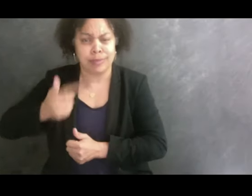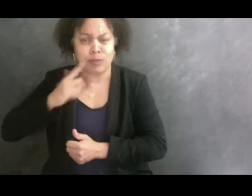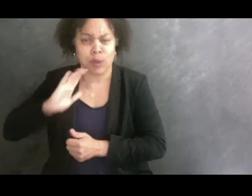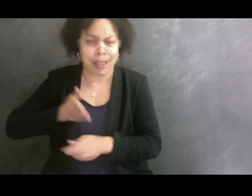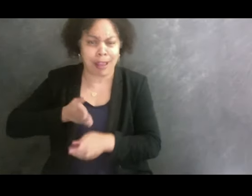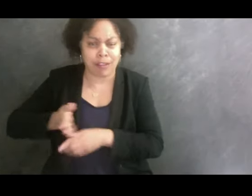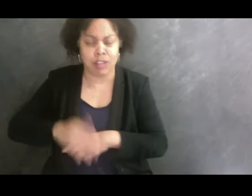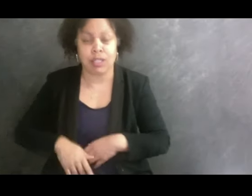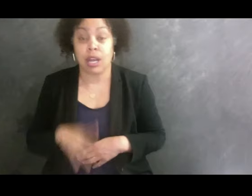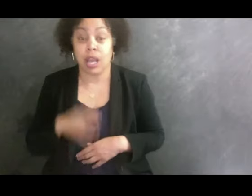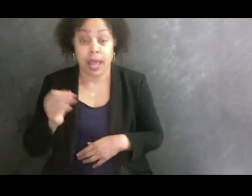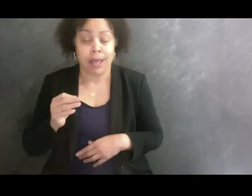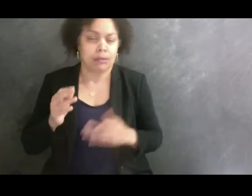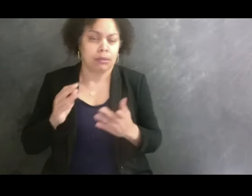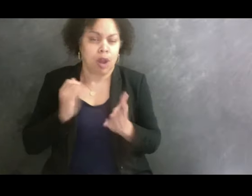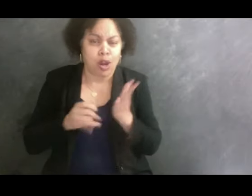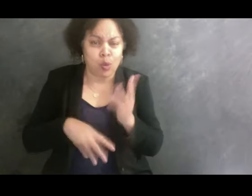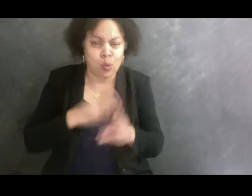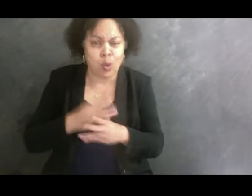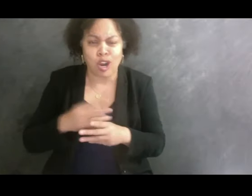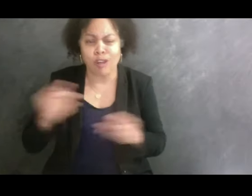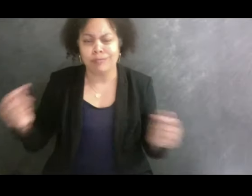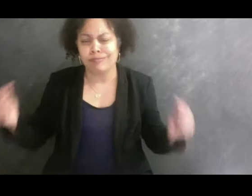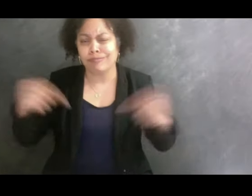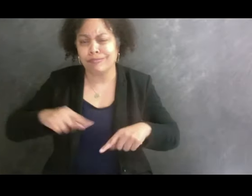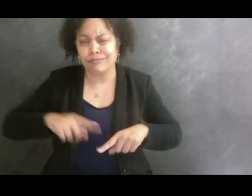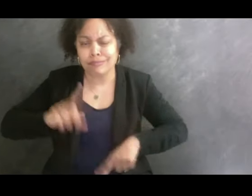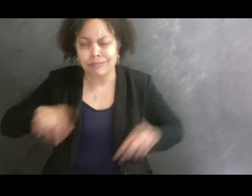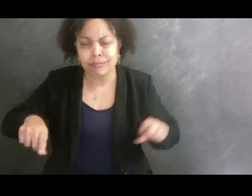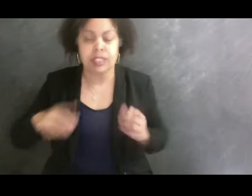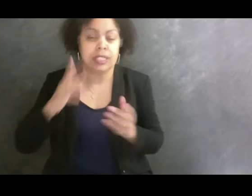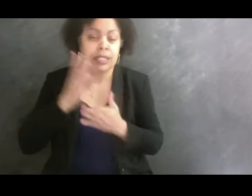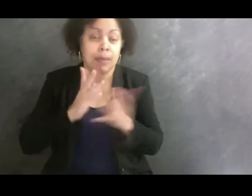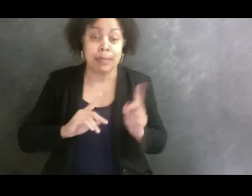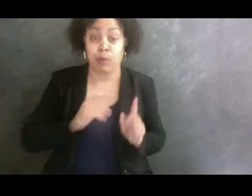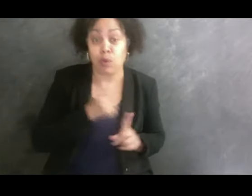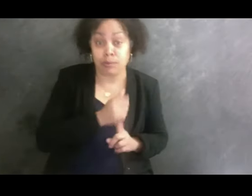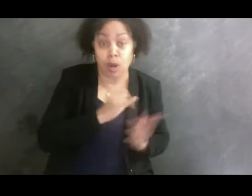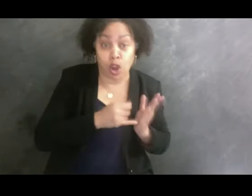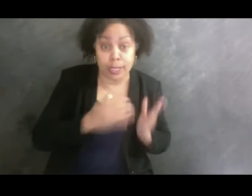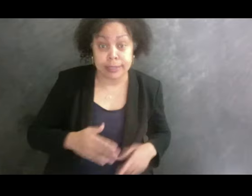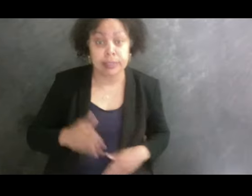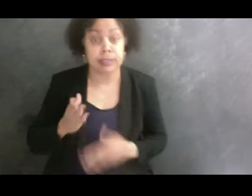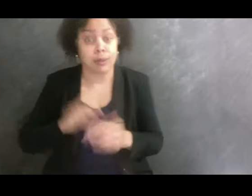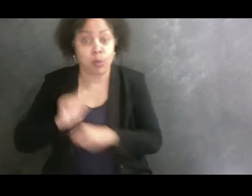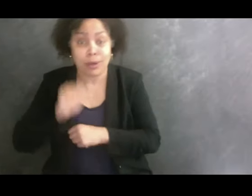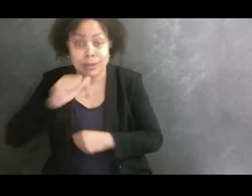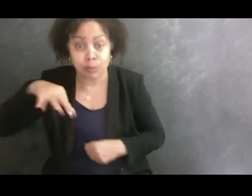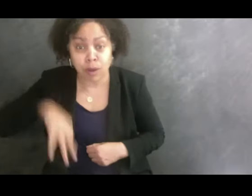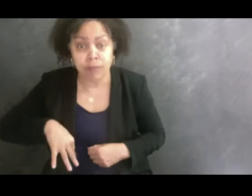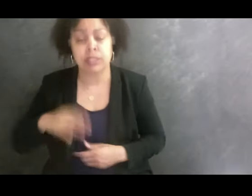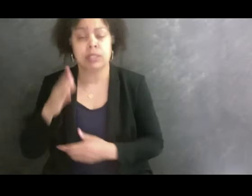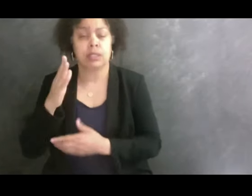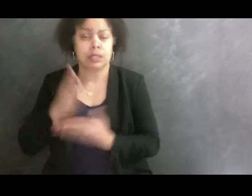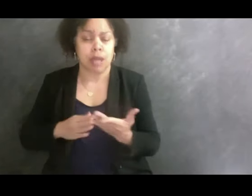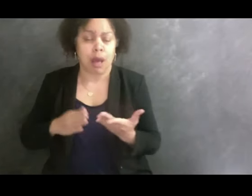coming from different areas of the art world. So people who work as artists themselves, do nonprofit work,